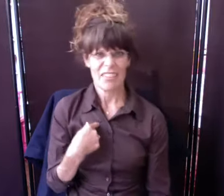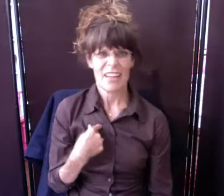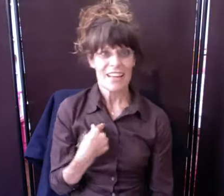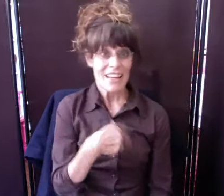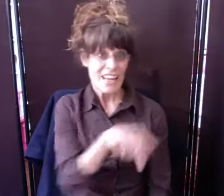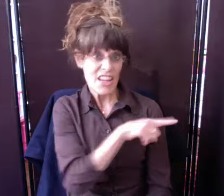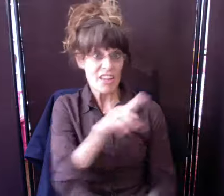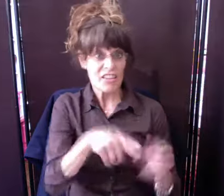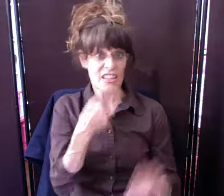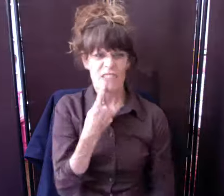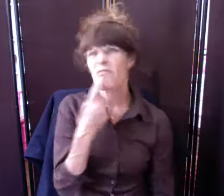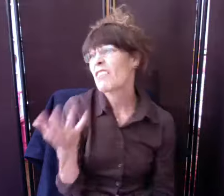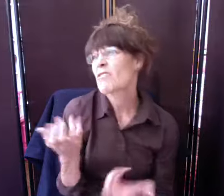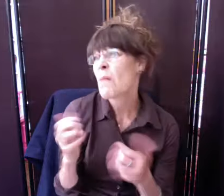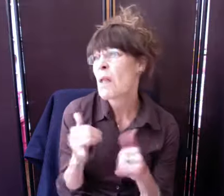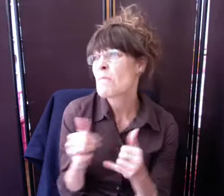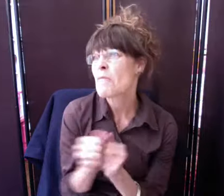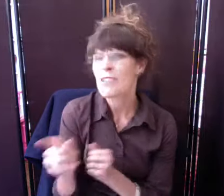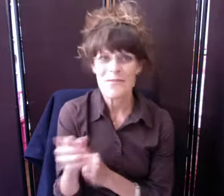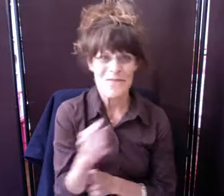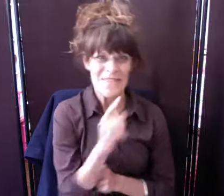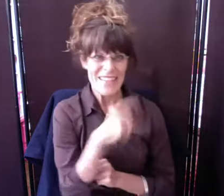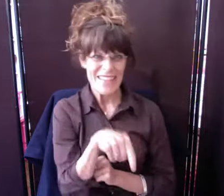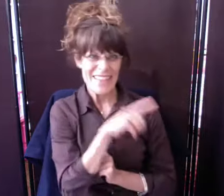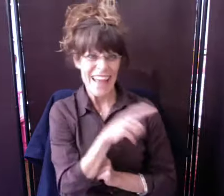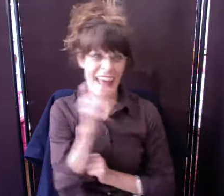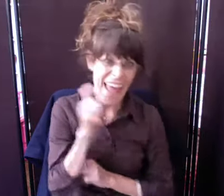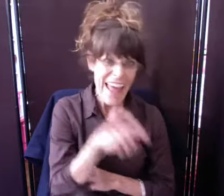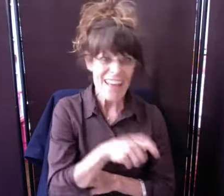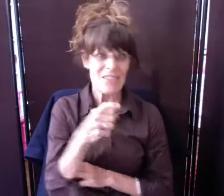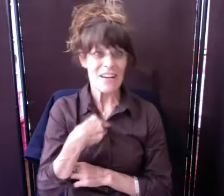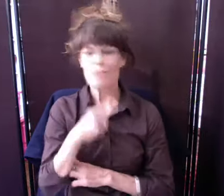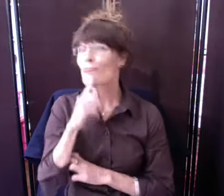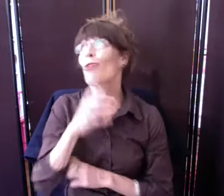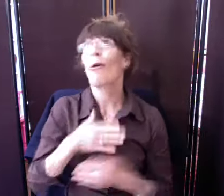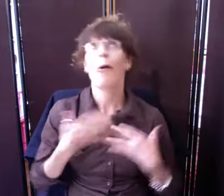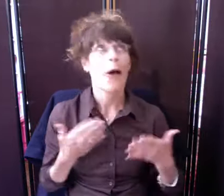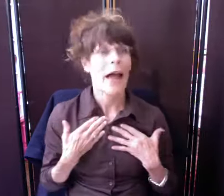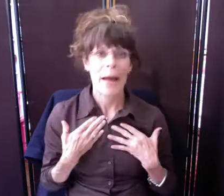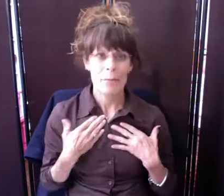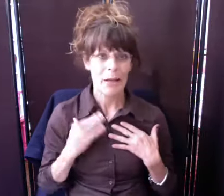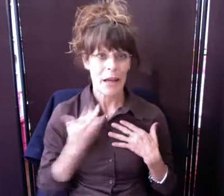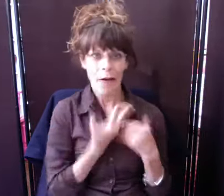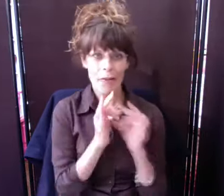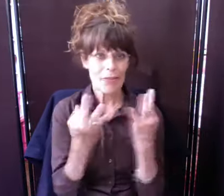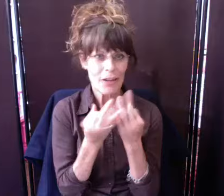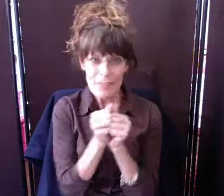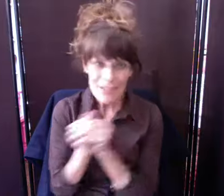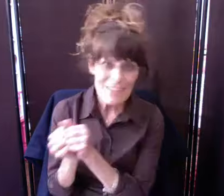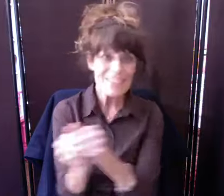to. And I was so happy. And they lived close to us, and we did everything with them. And we would spend weekends. We'd go out